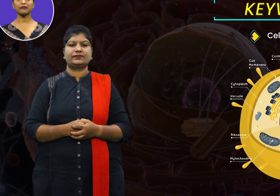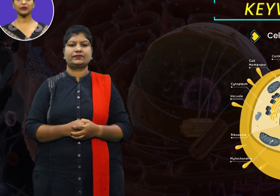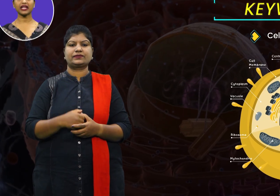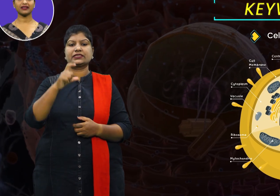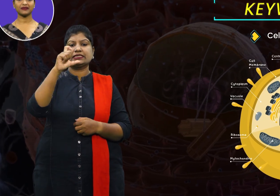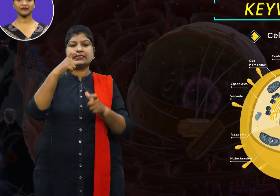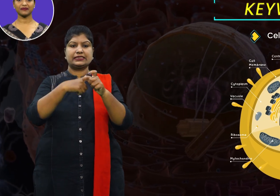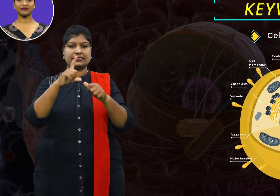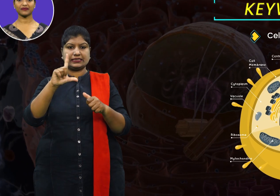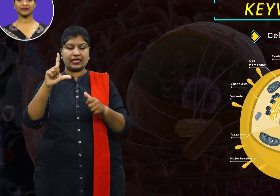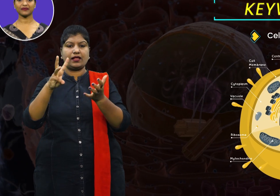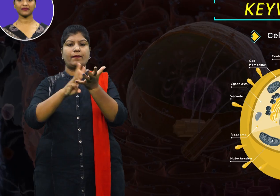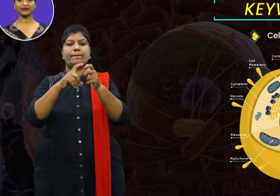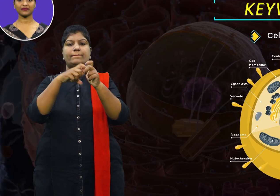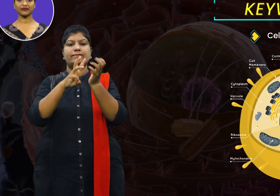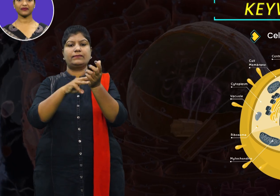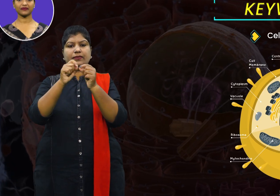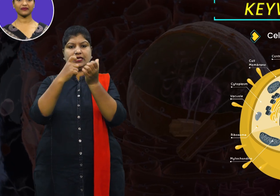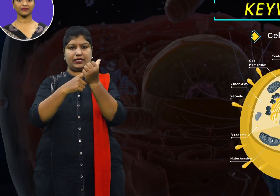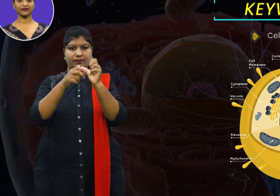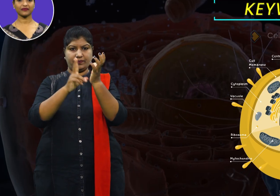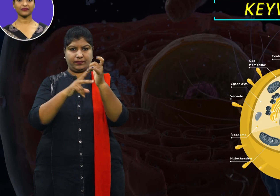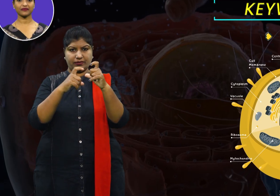cell membrane,